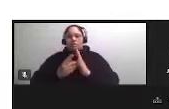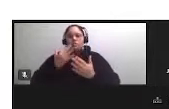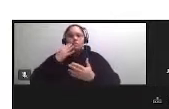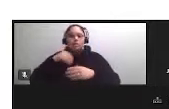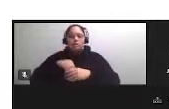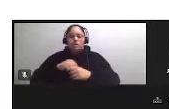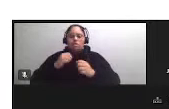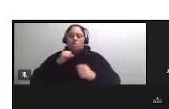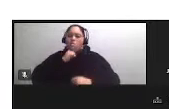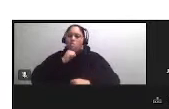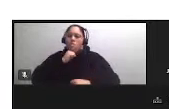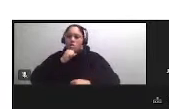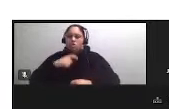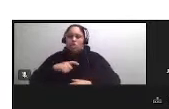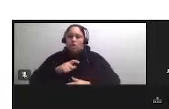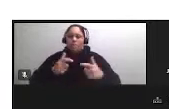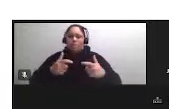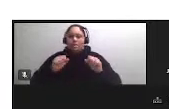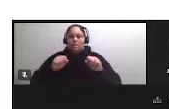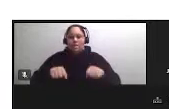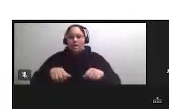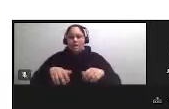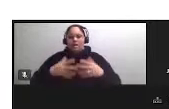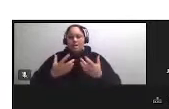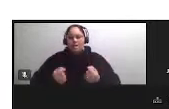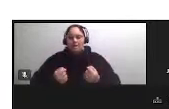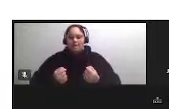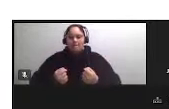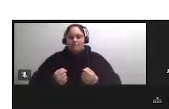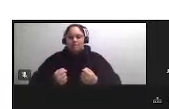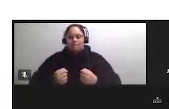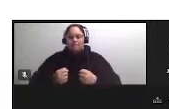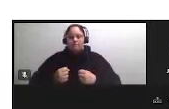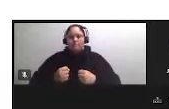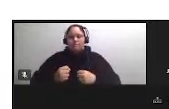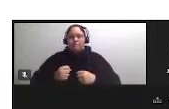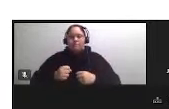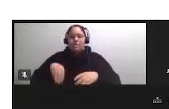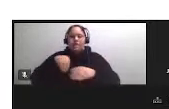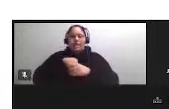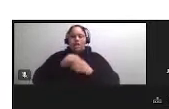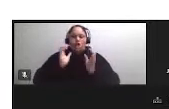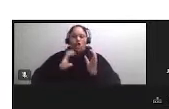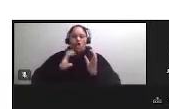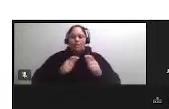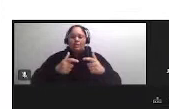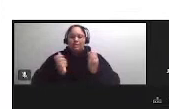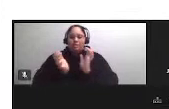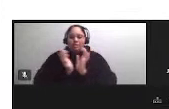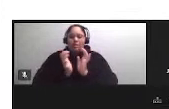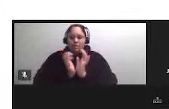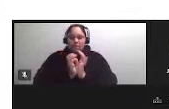the committee to have the in-committee meeting. The closed